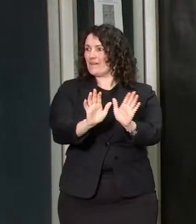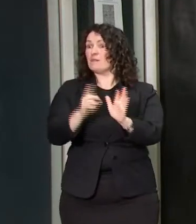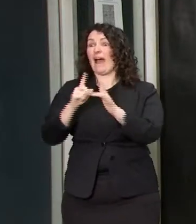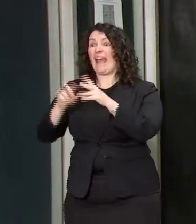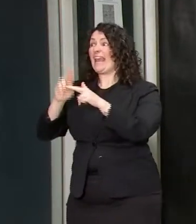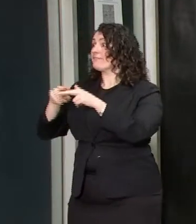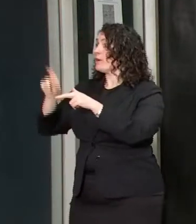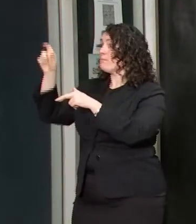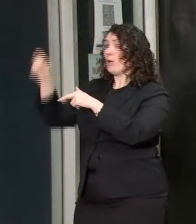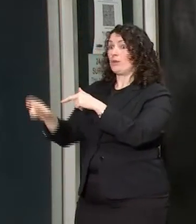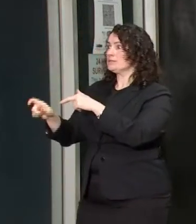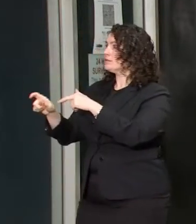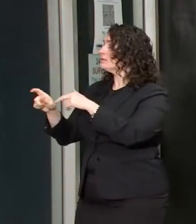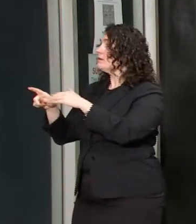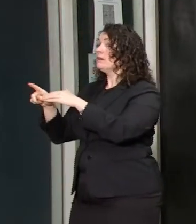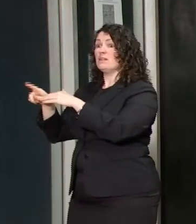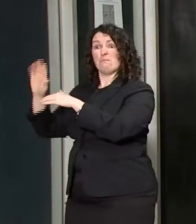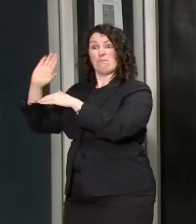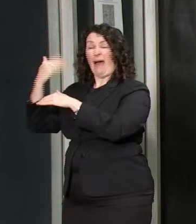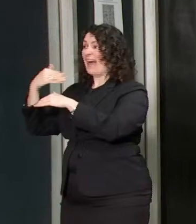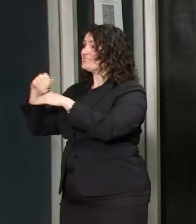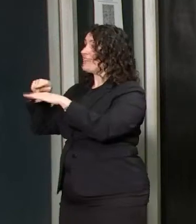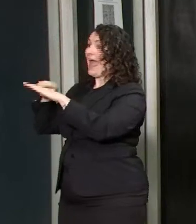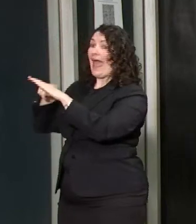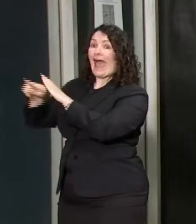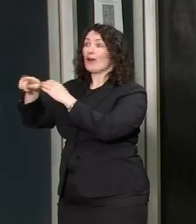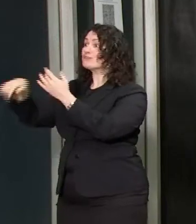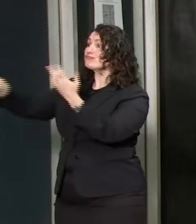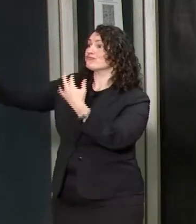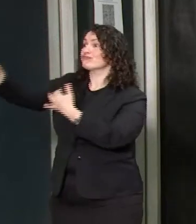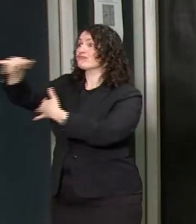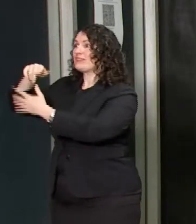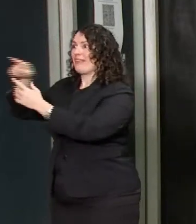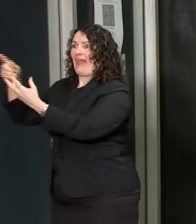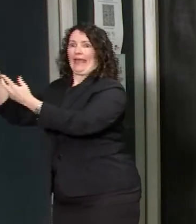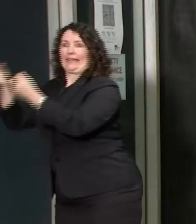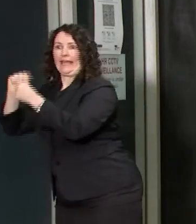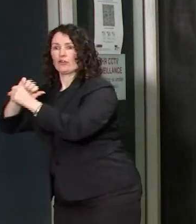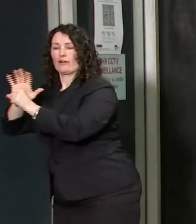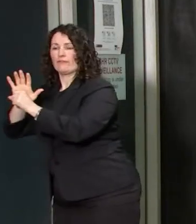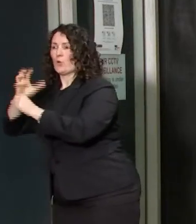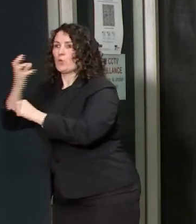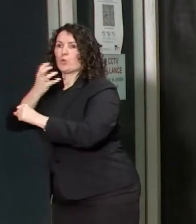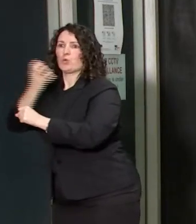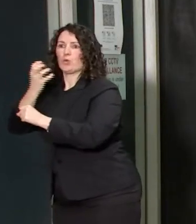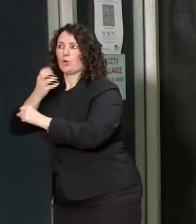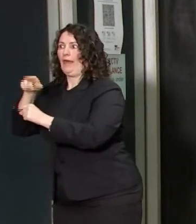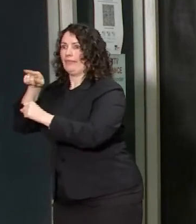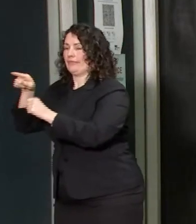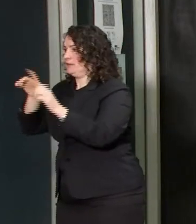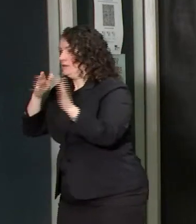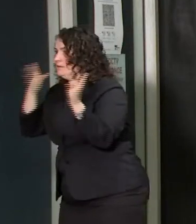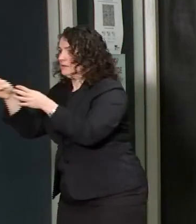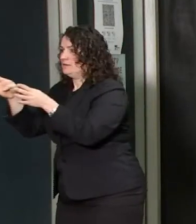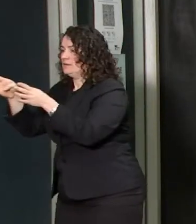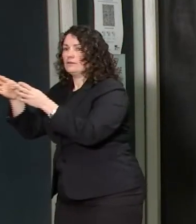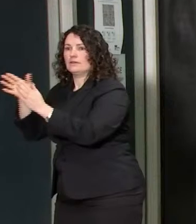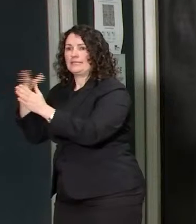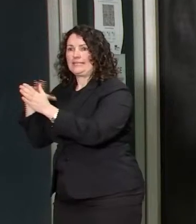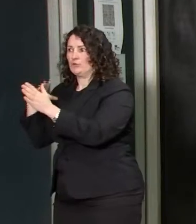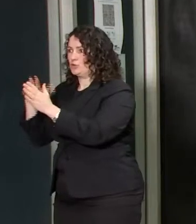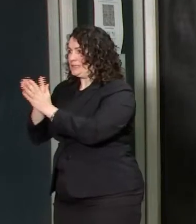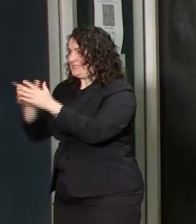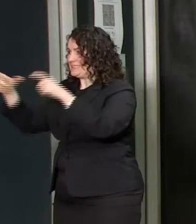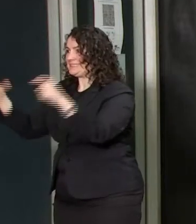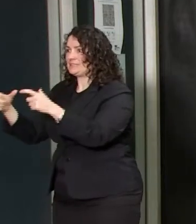for coronavirus, because if there's something out there that hasn't been identified, that's transmission that's occurring potentially in really